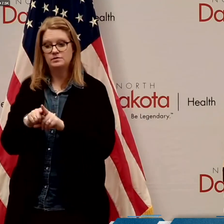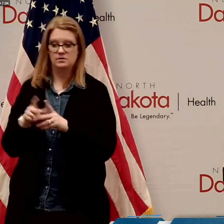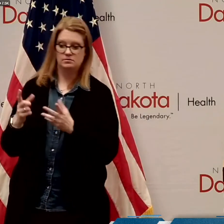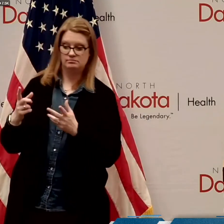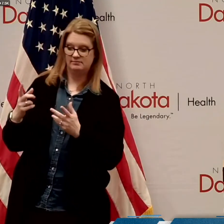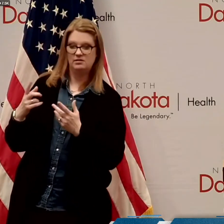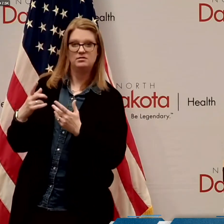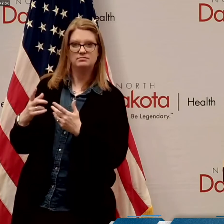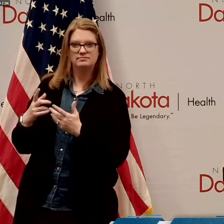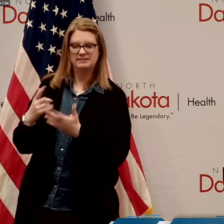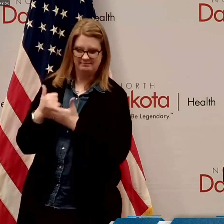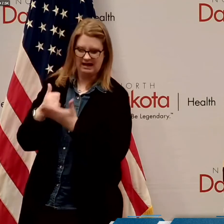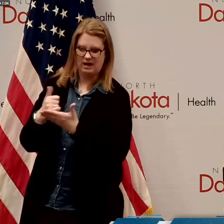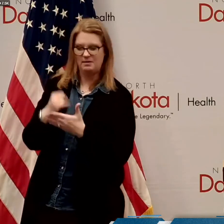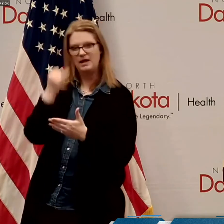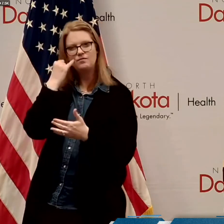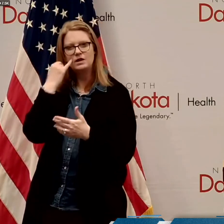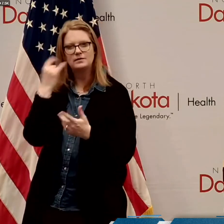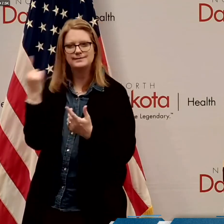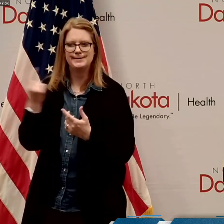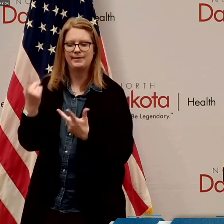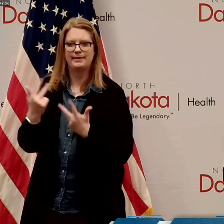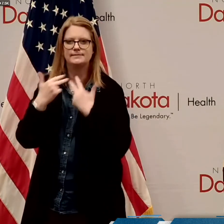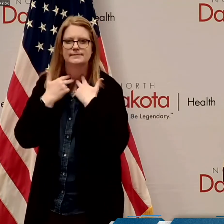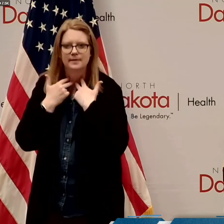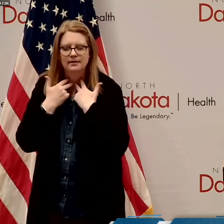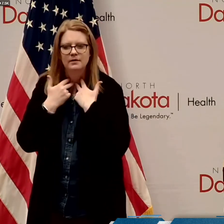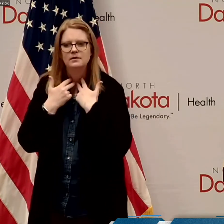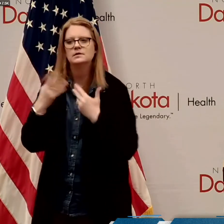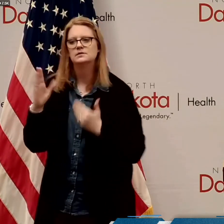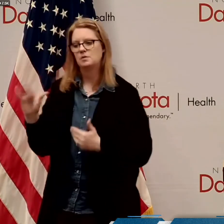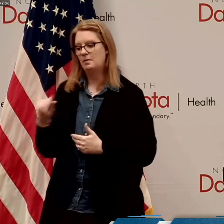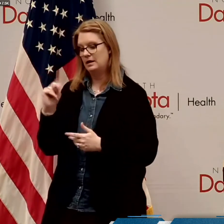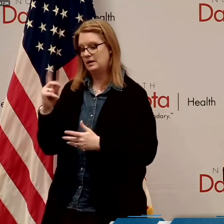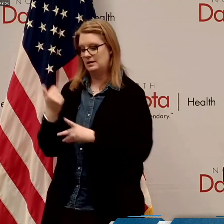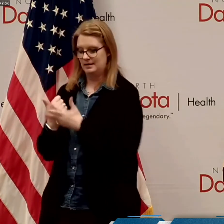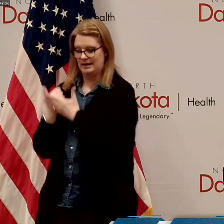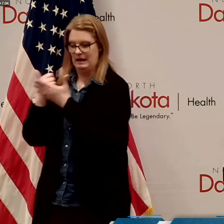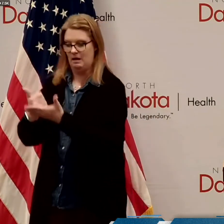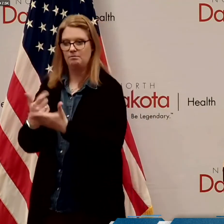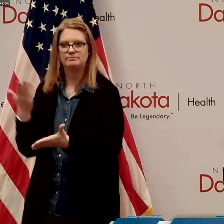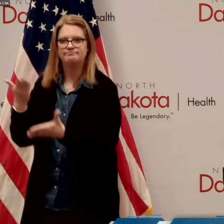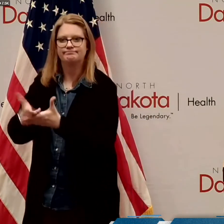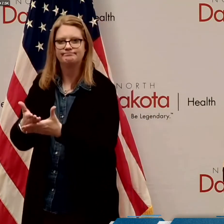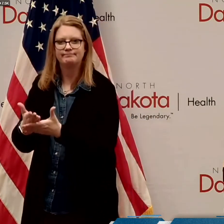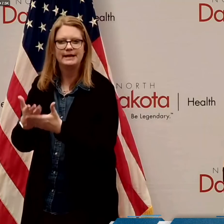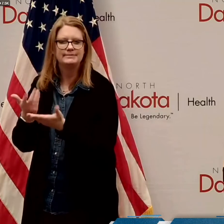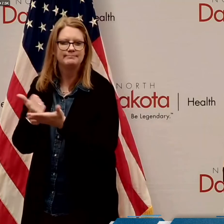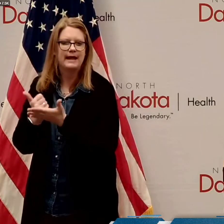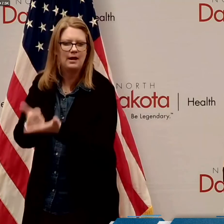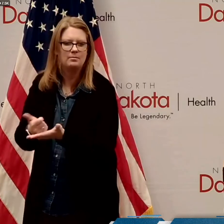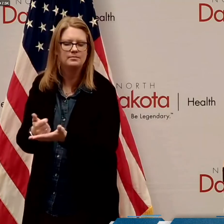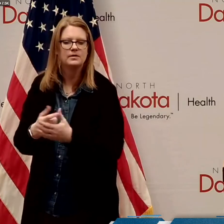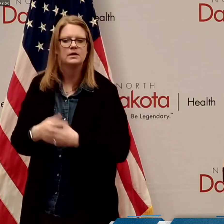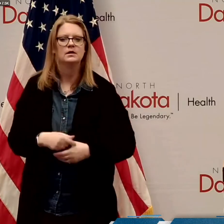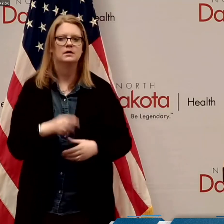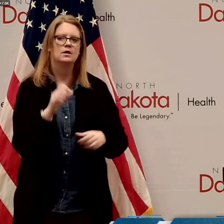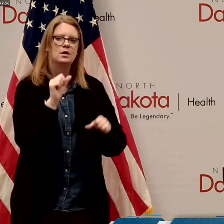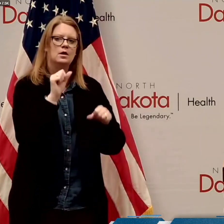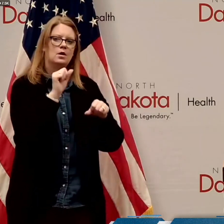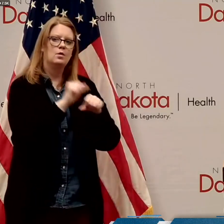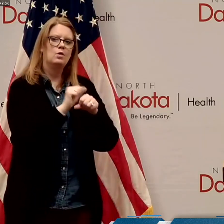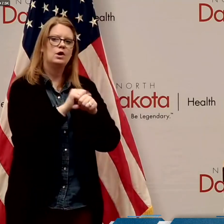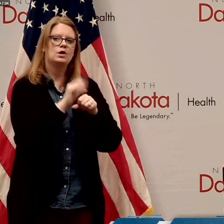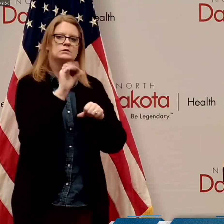emerging, and there will be an opportunity for BND to step up. Next topic is workers' comp COVID